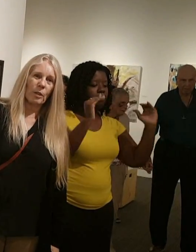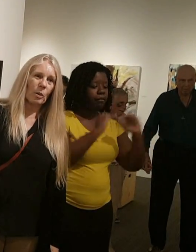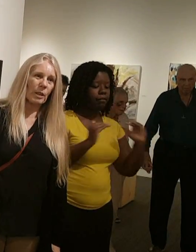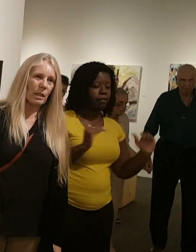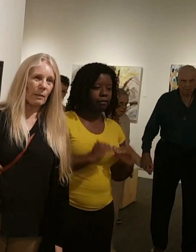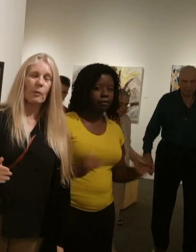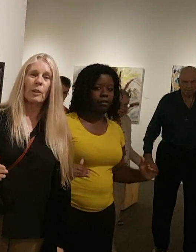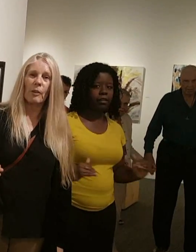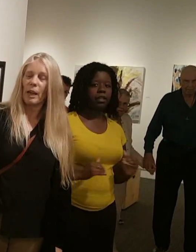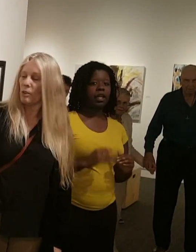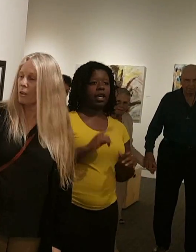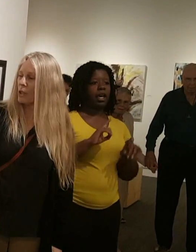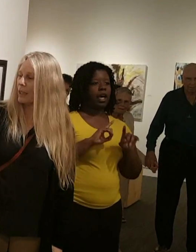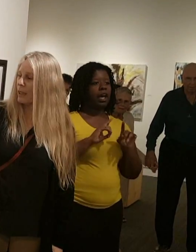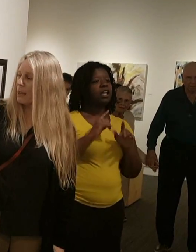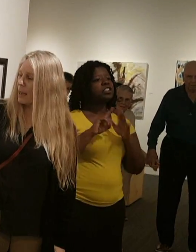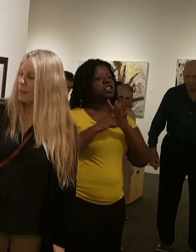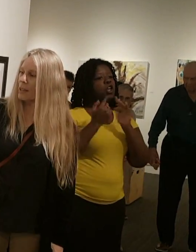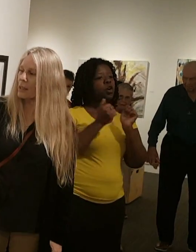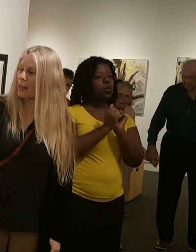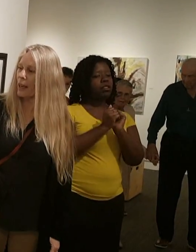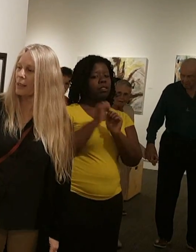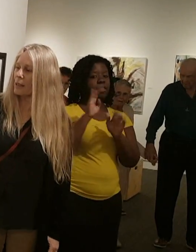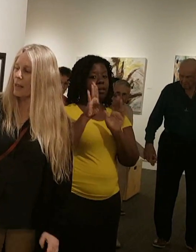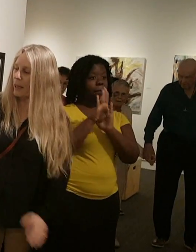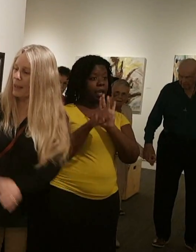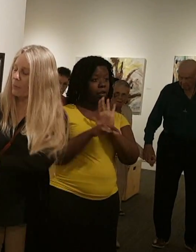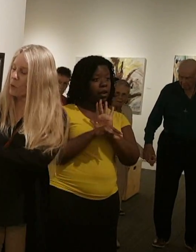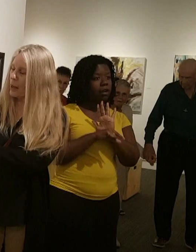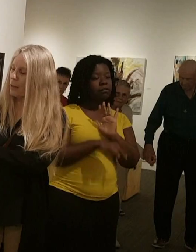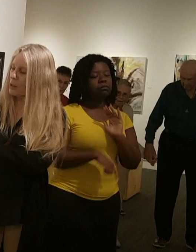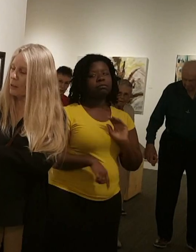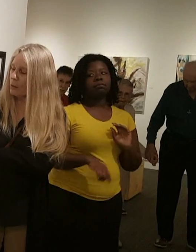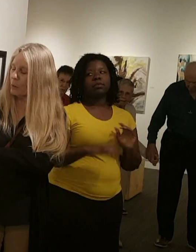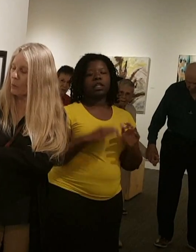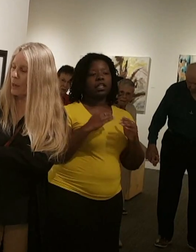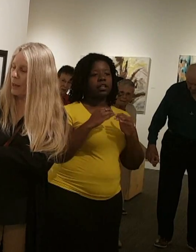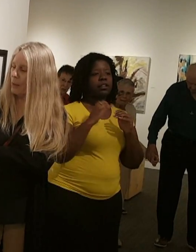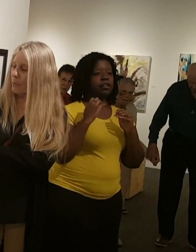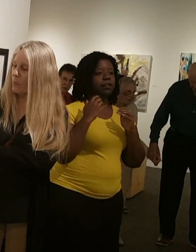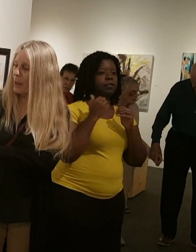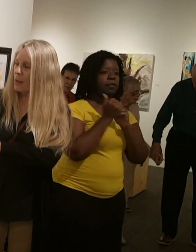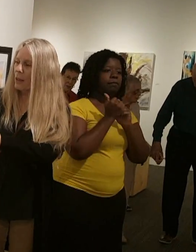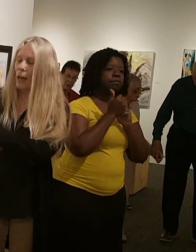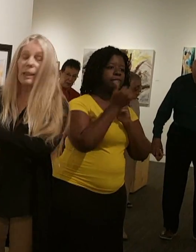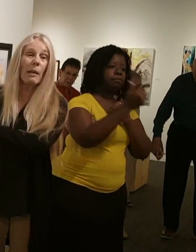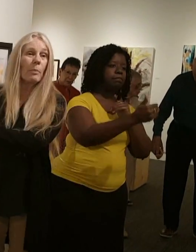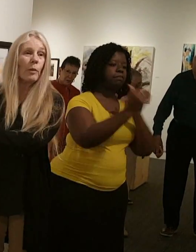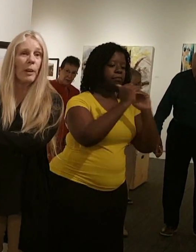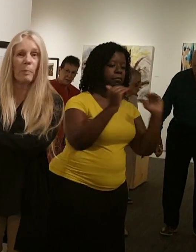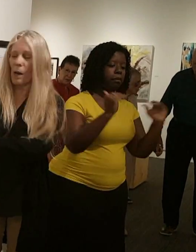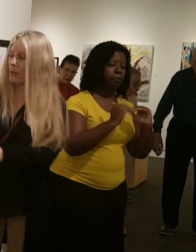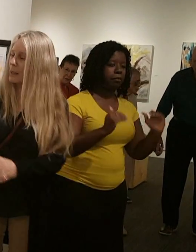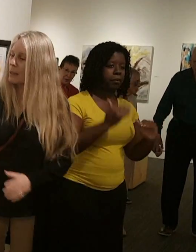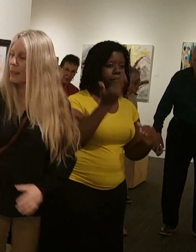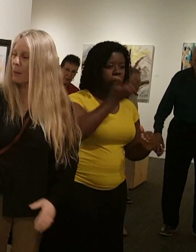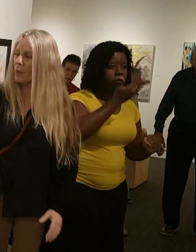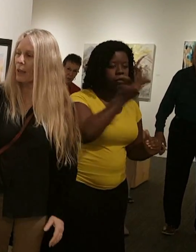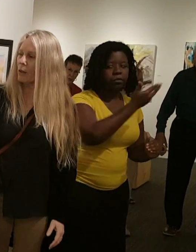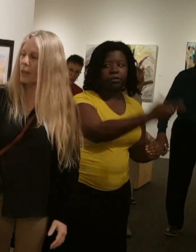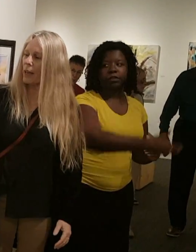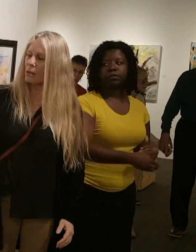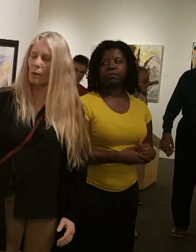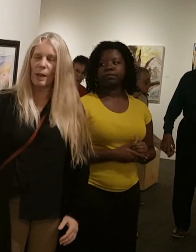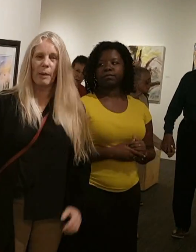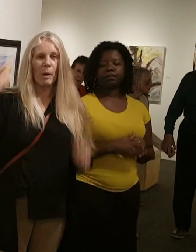and work towards the foreground, usually. In this case, I kept trying to, I kept moving boxes. I kept thinking,